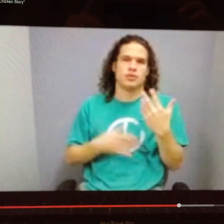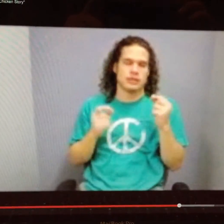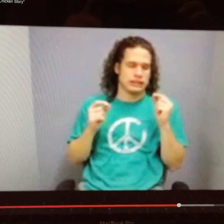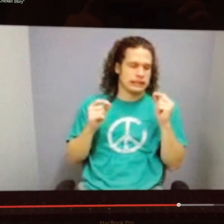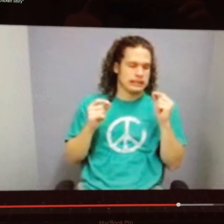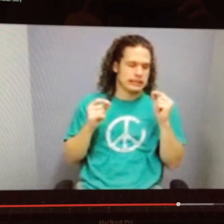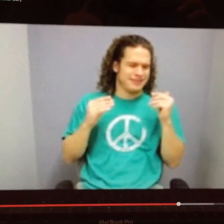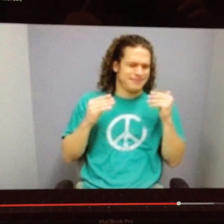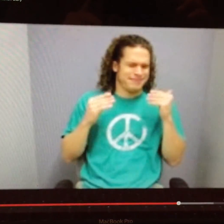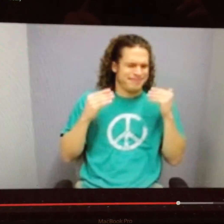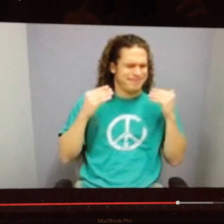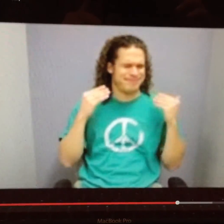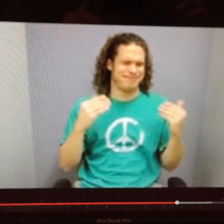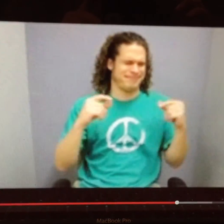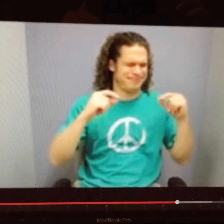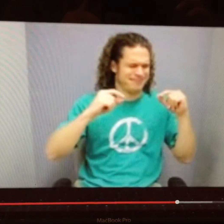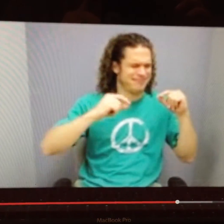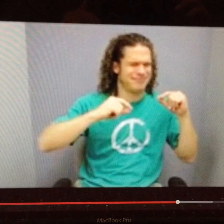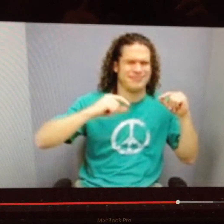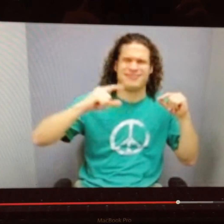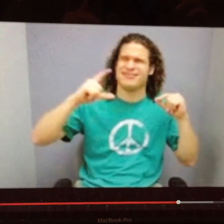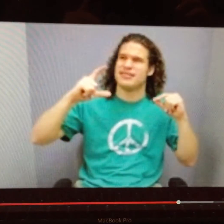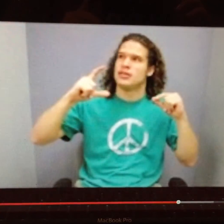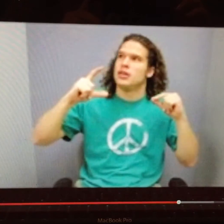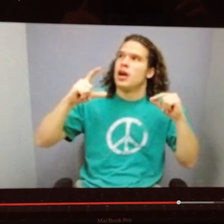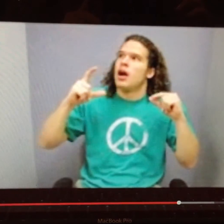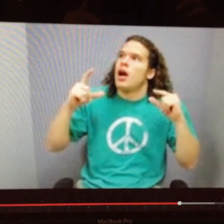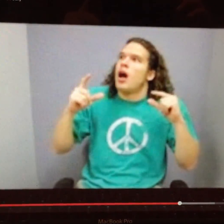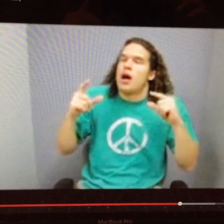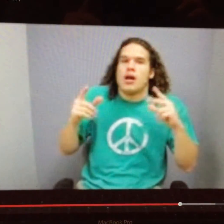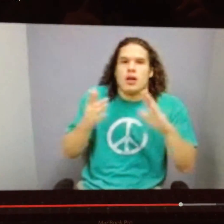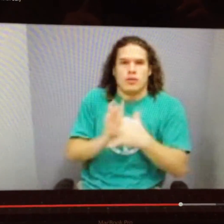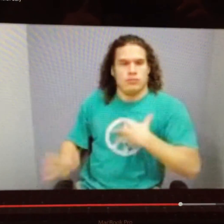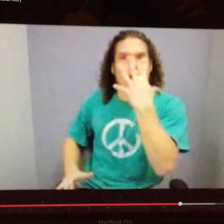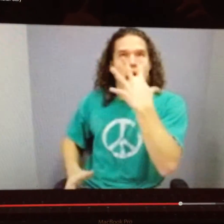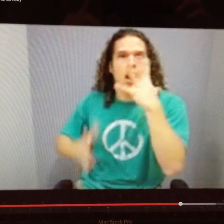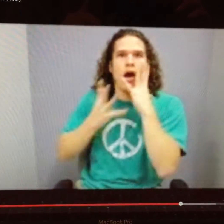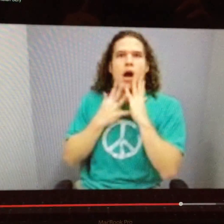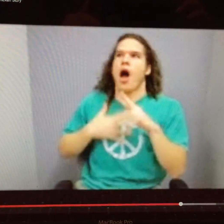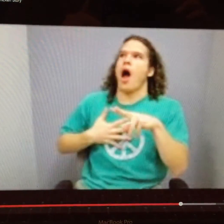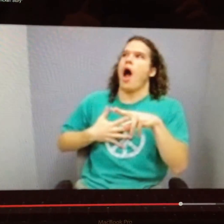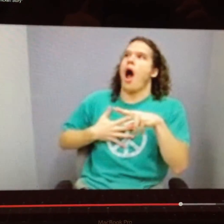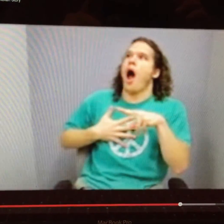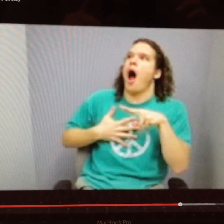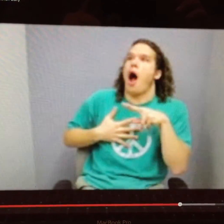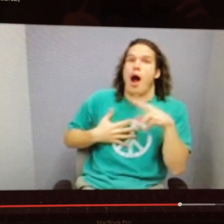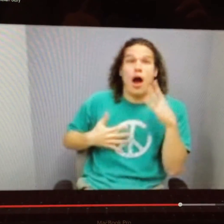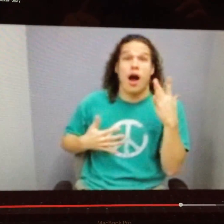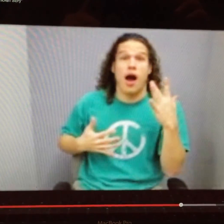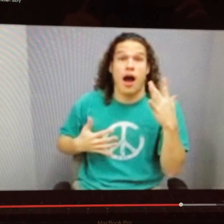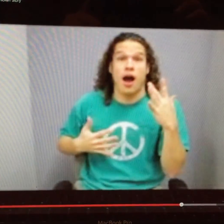third time, she was so scared, she opened one of her eyes, and right in front of